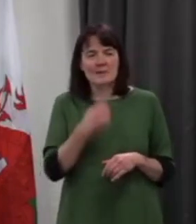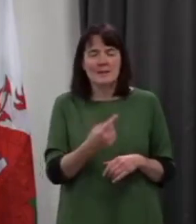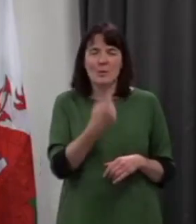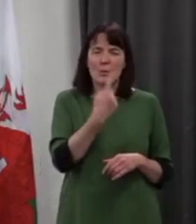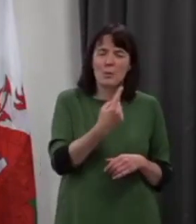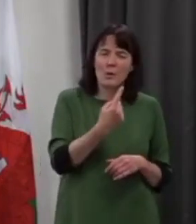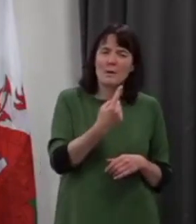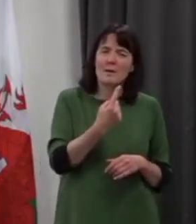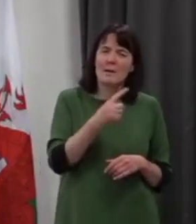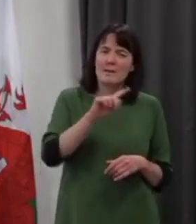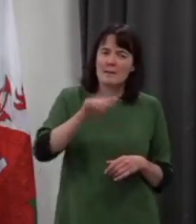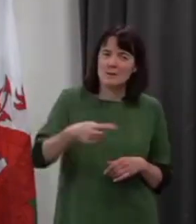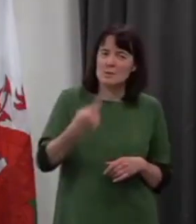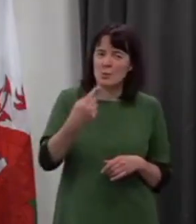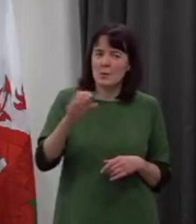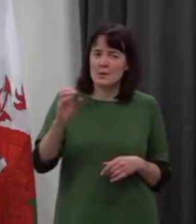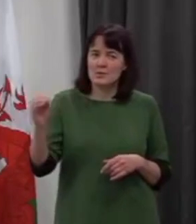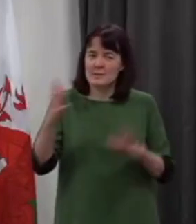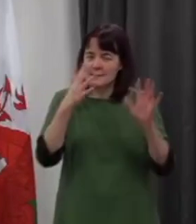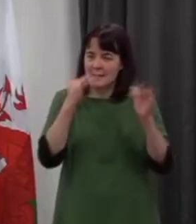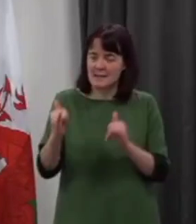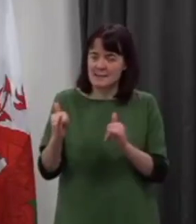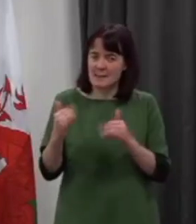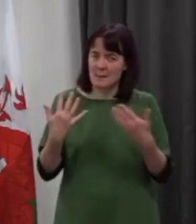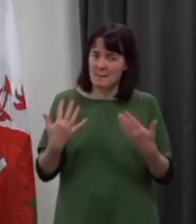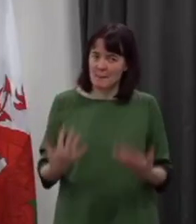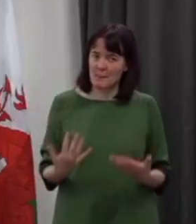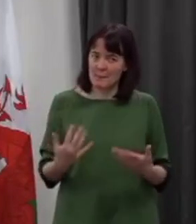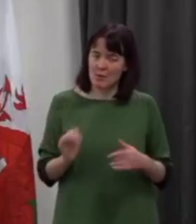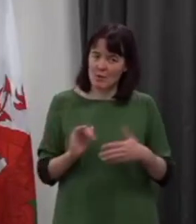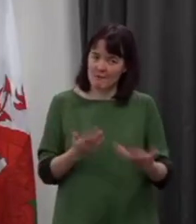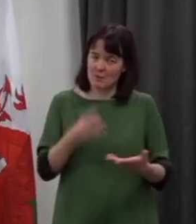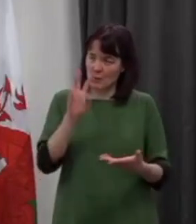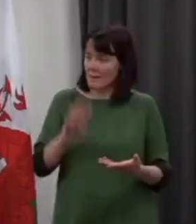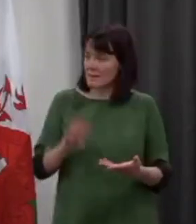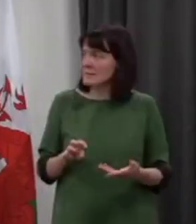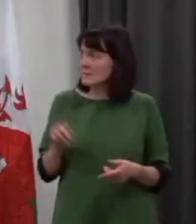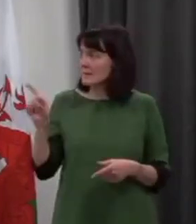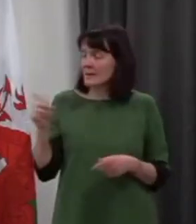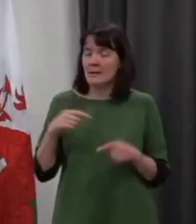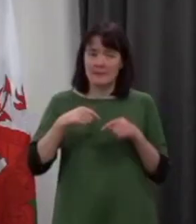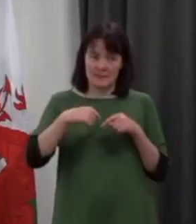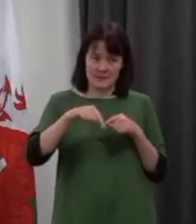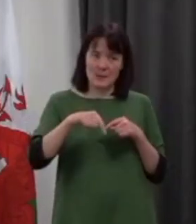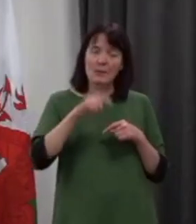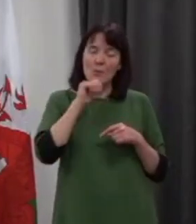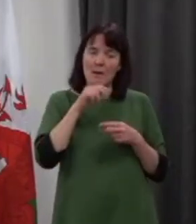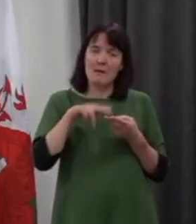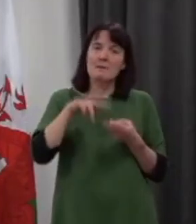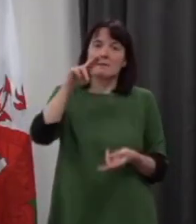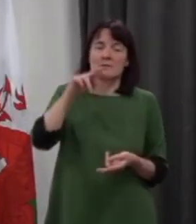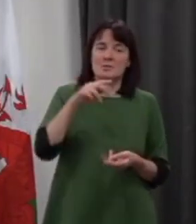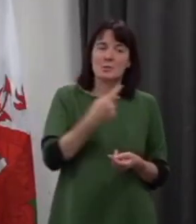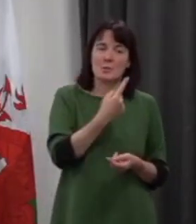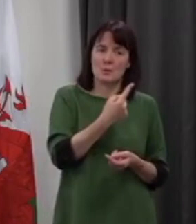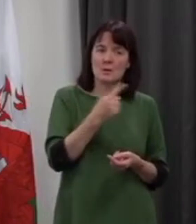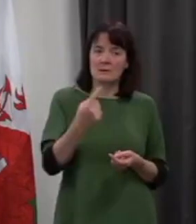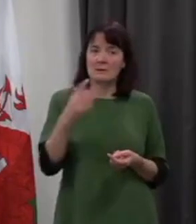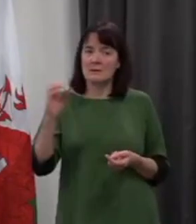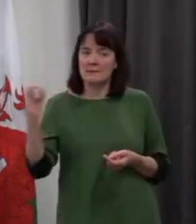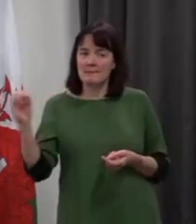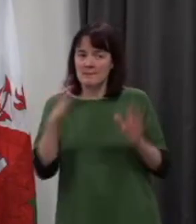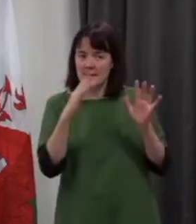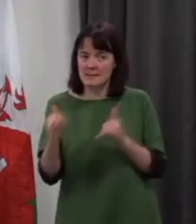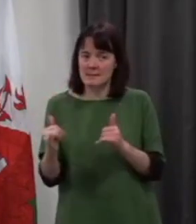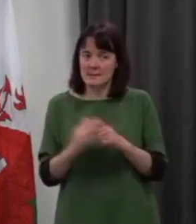tests currently in Wales. Is that correct? Yeah, this week we'll get up to 1,100 tests. And how do you see that